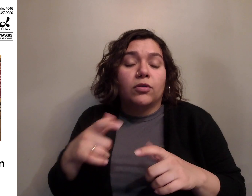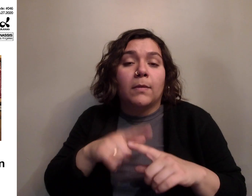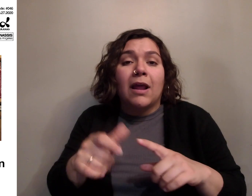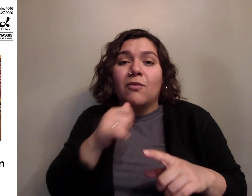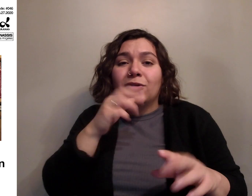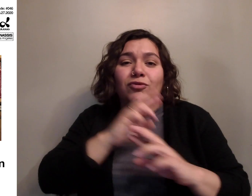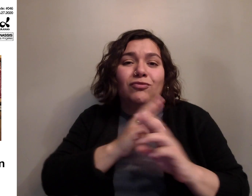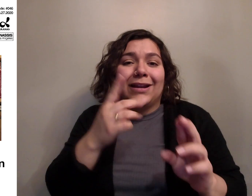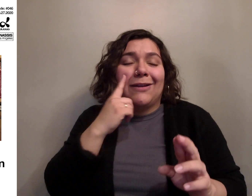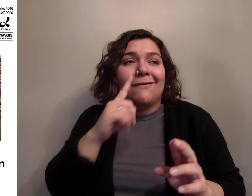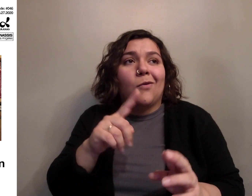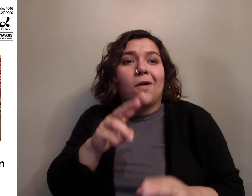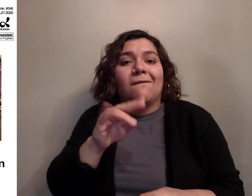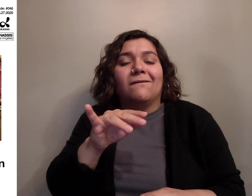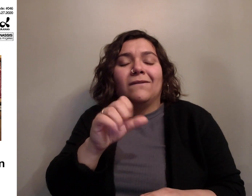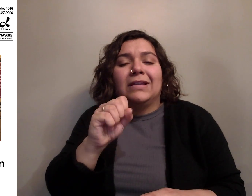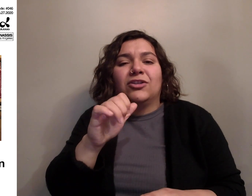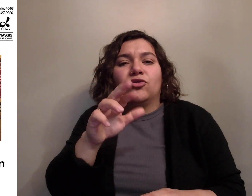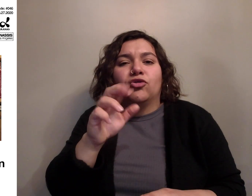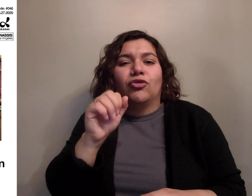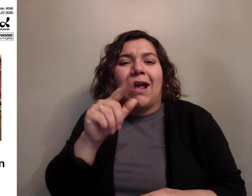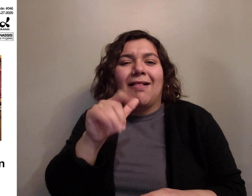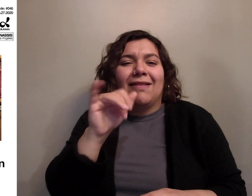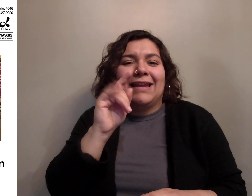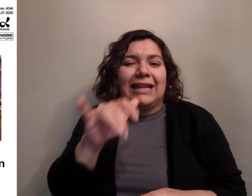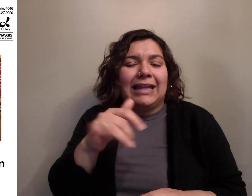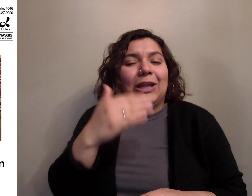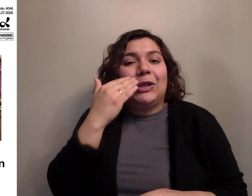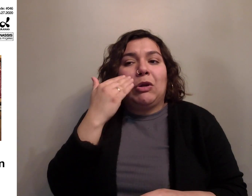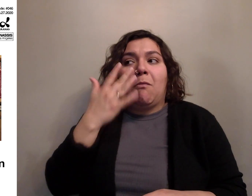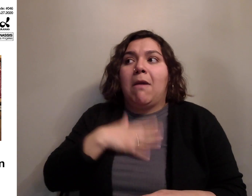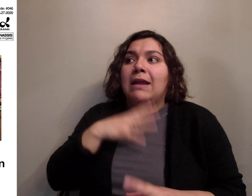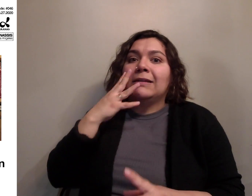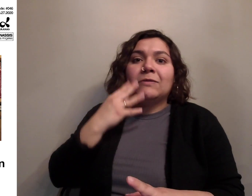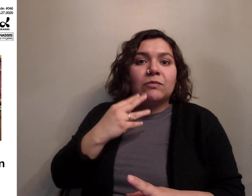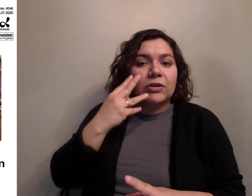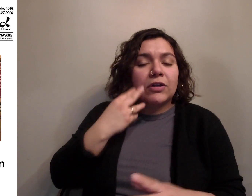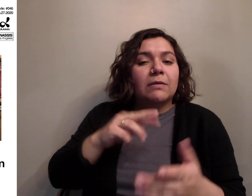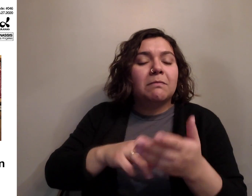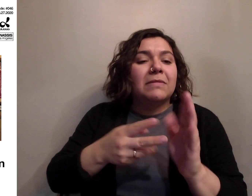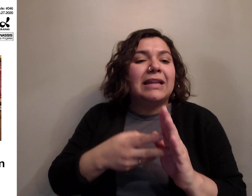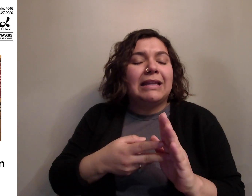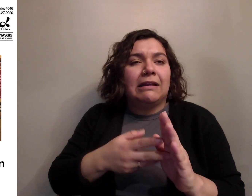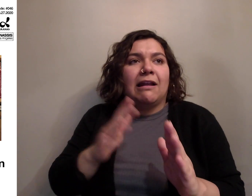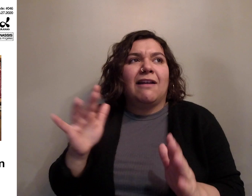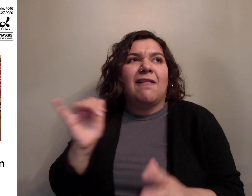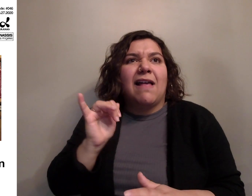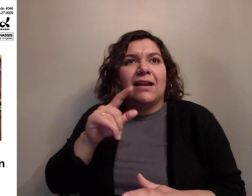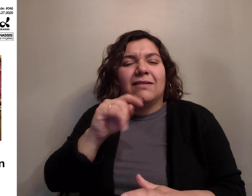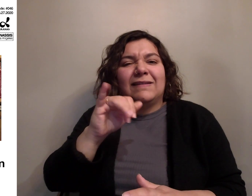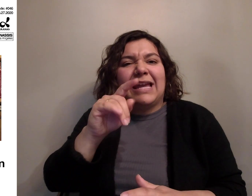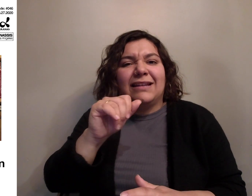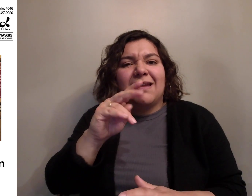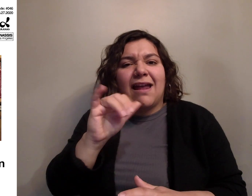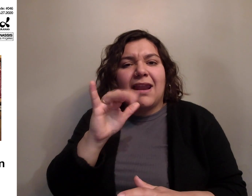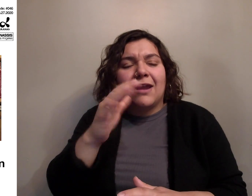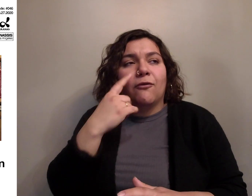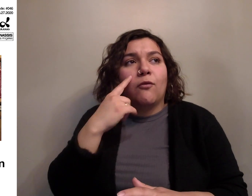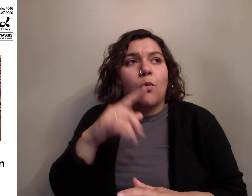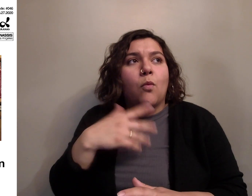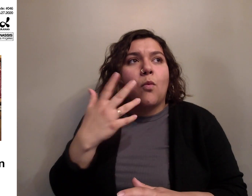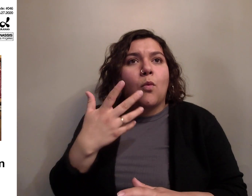was completely unprepared for the viscerality of him, never mind my own experience, just the